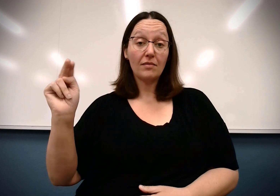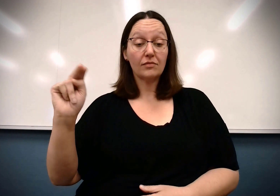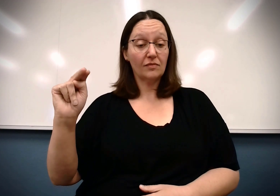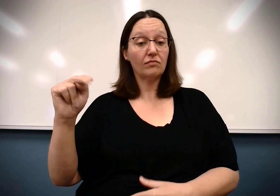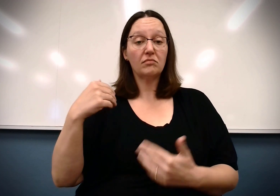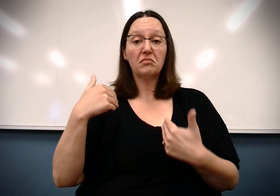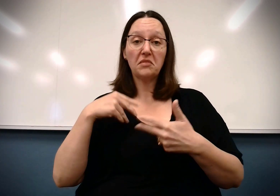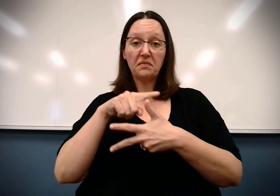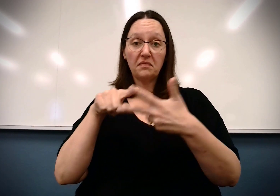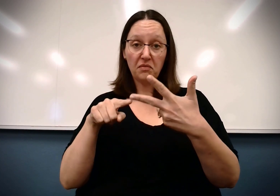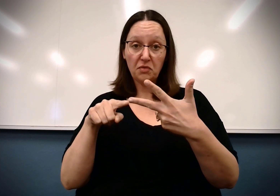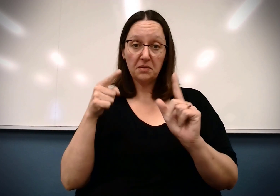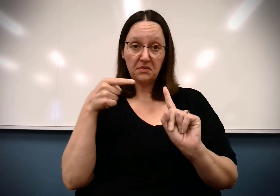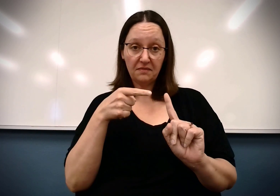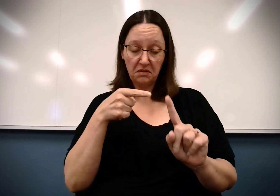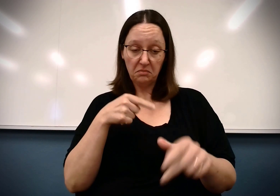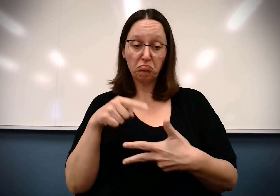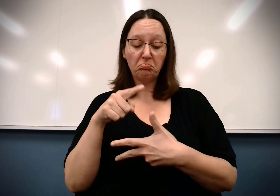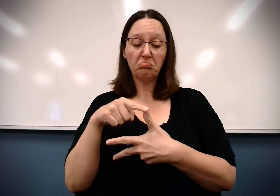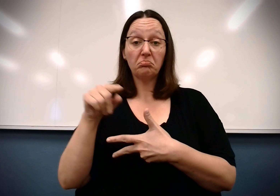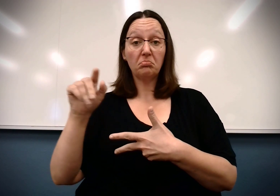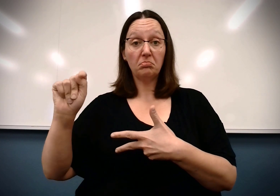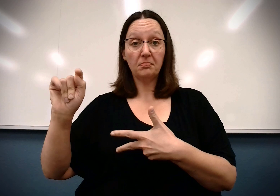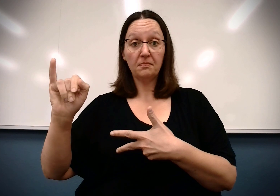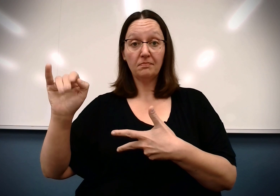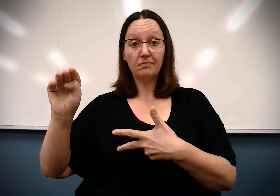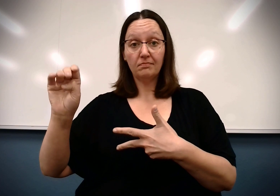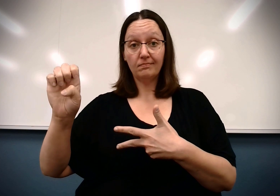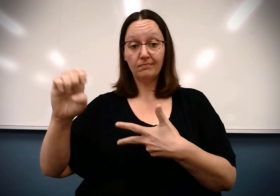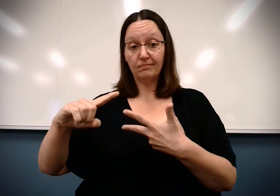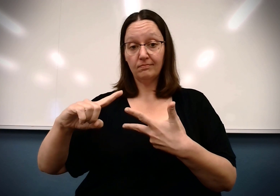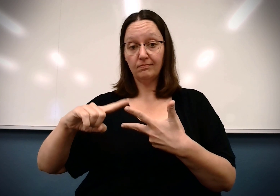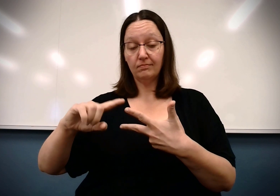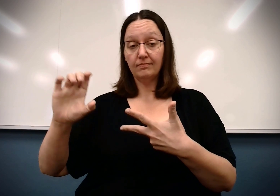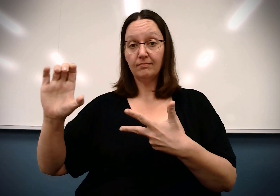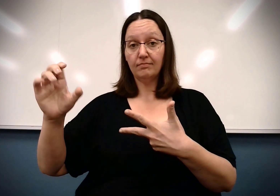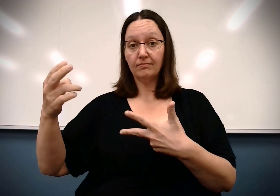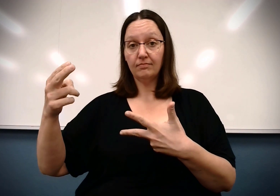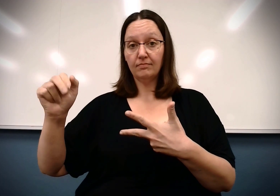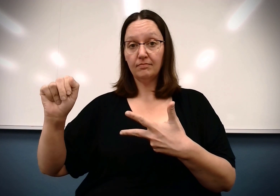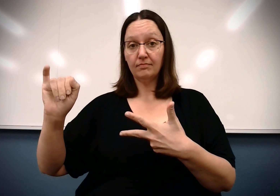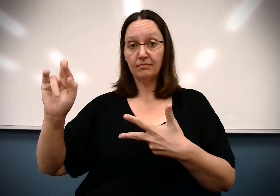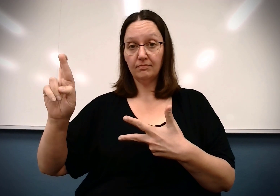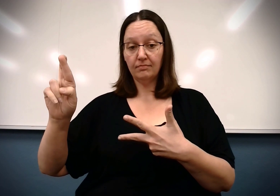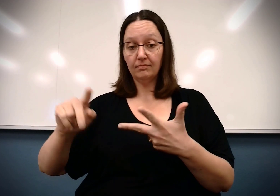Alrighty, let's go into some nouns. I have 3 specific that I chose for you. The sign time, the sign